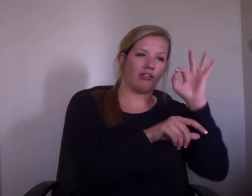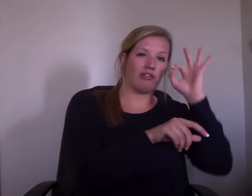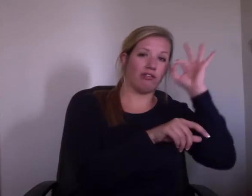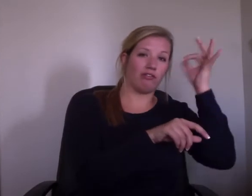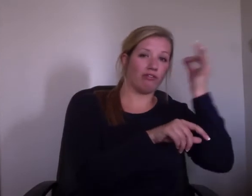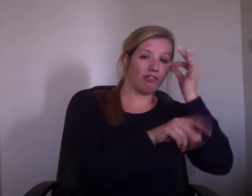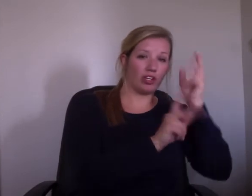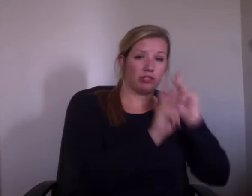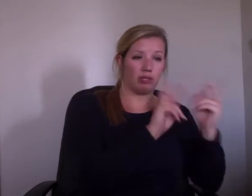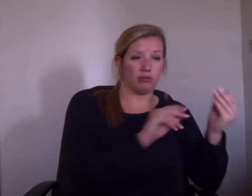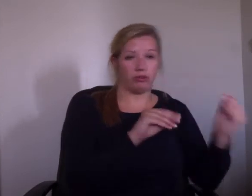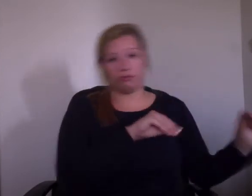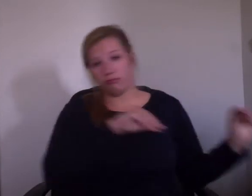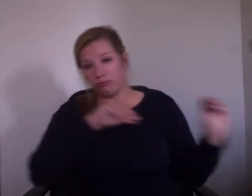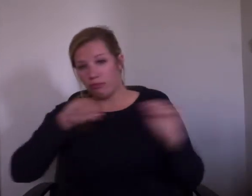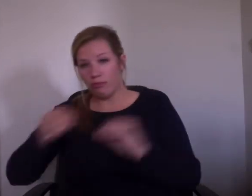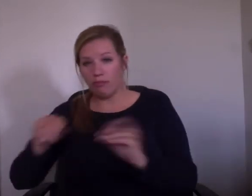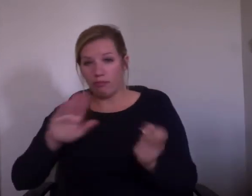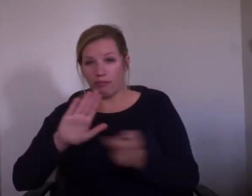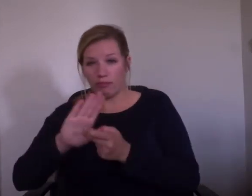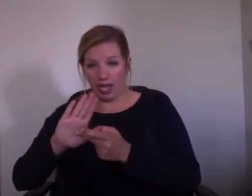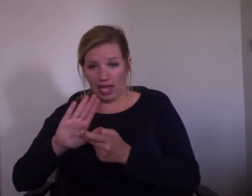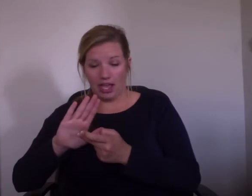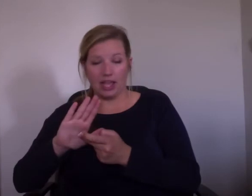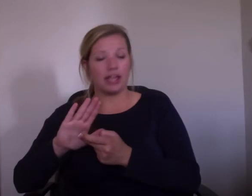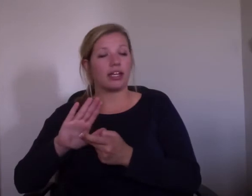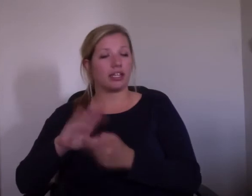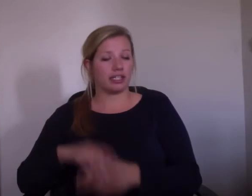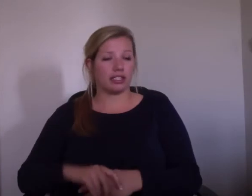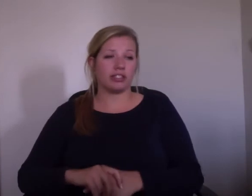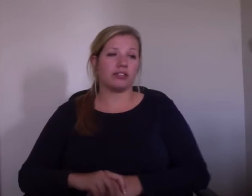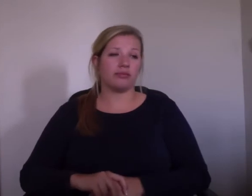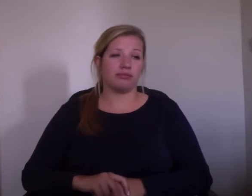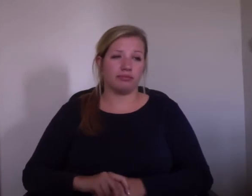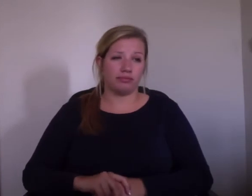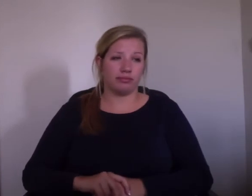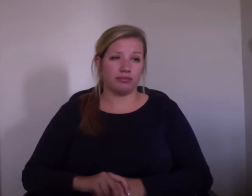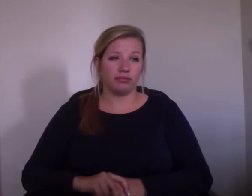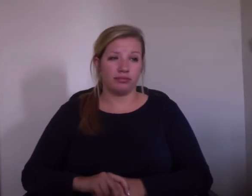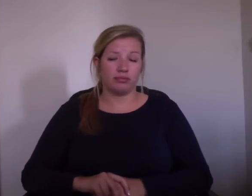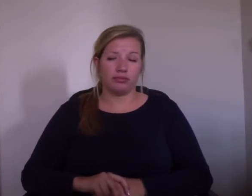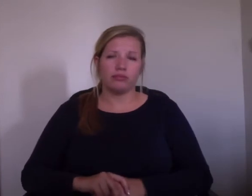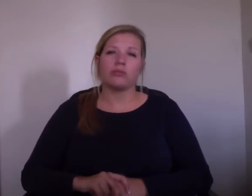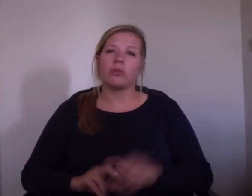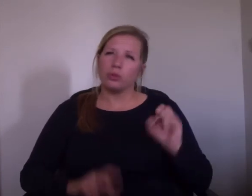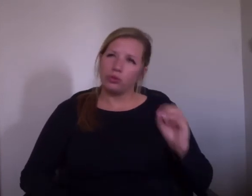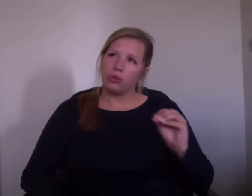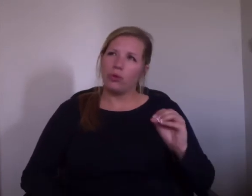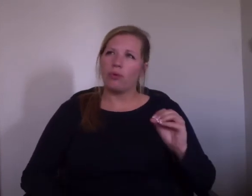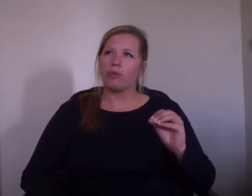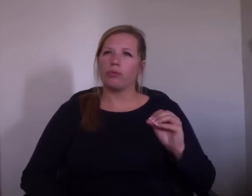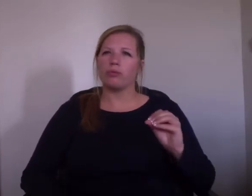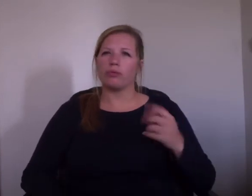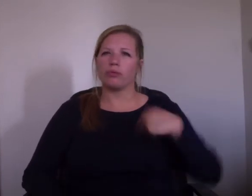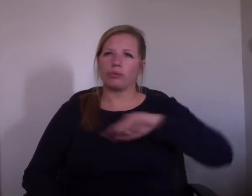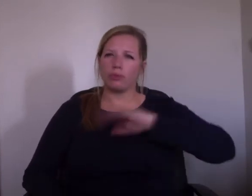there before the Japanese came in and pushed them out. And so, right off the bat, you know that that's not leaving a